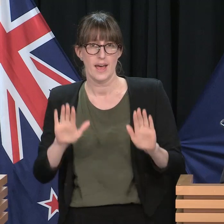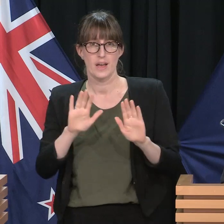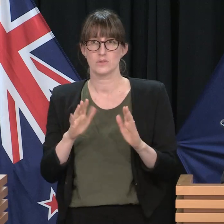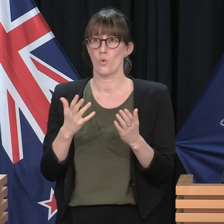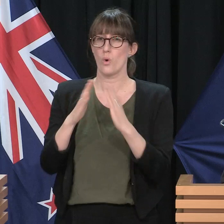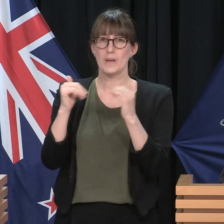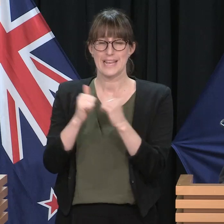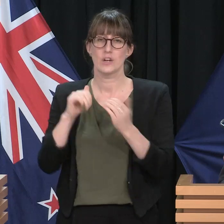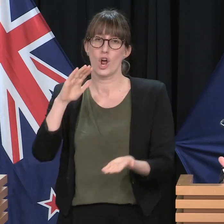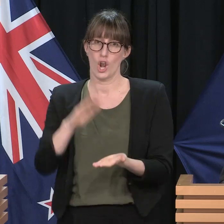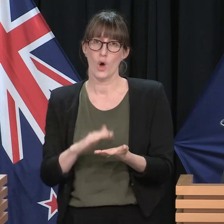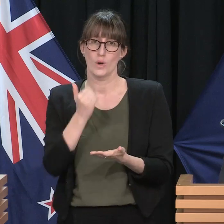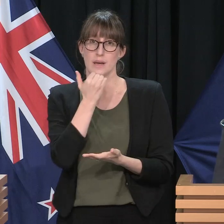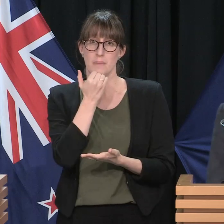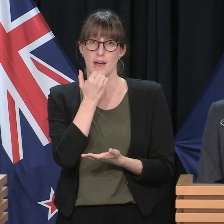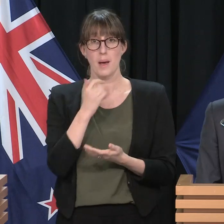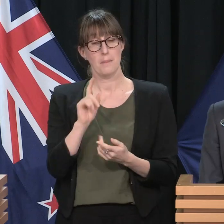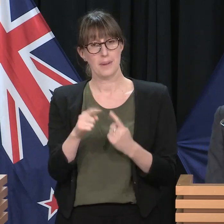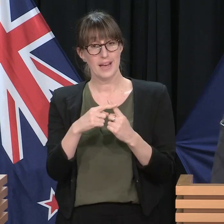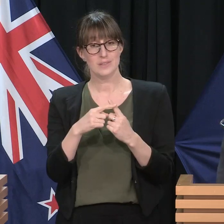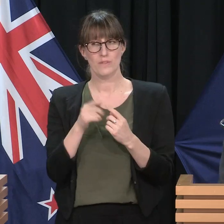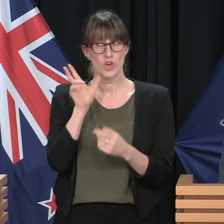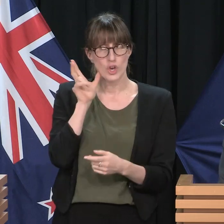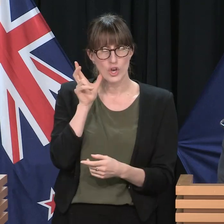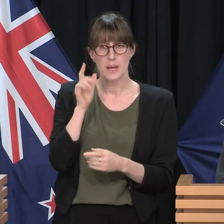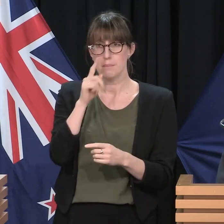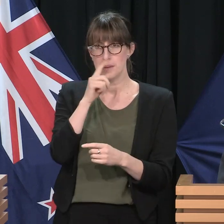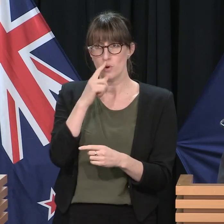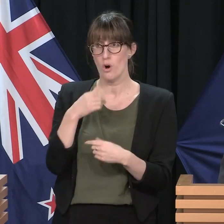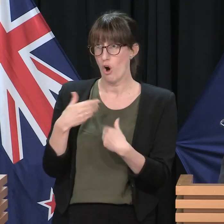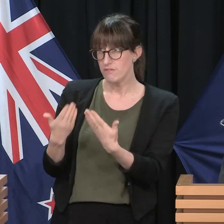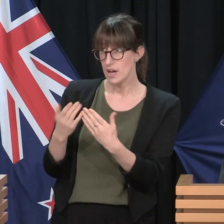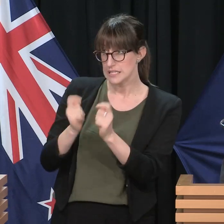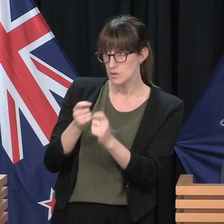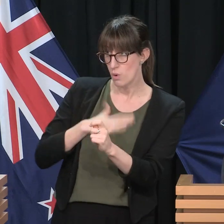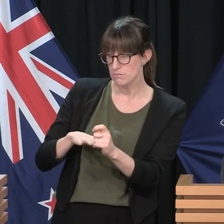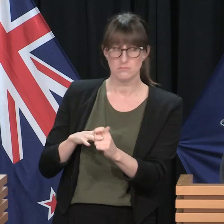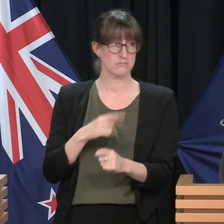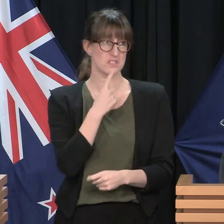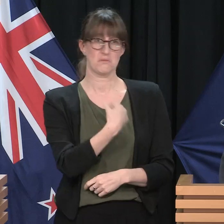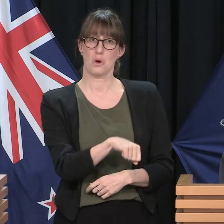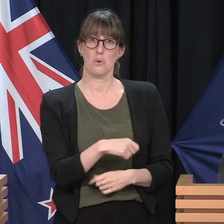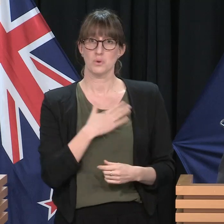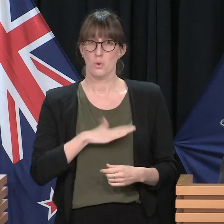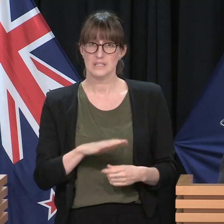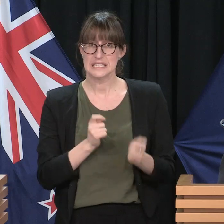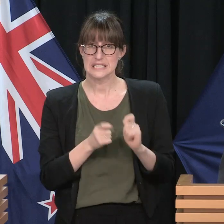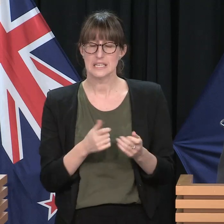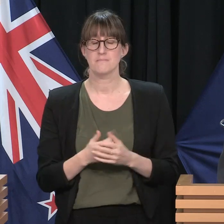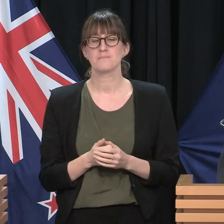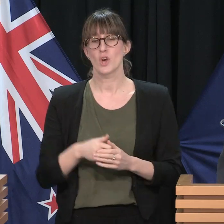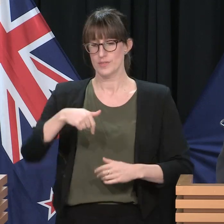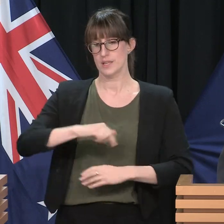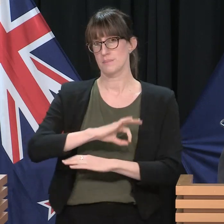that a lot of people are actually declining the offer of a test. So this morning I led a roundtable discussion with clinical leaders from the College of